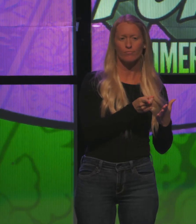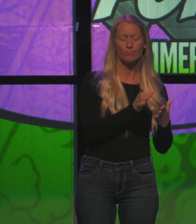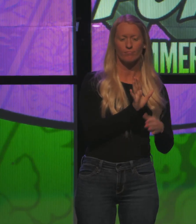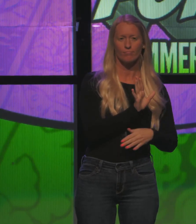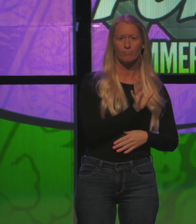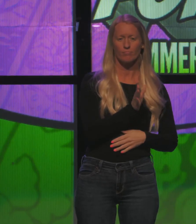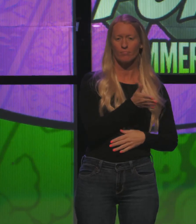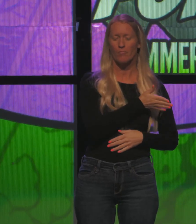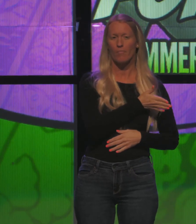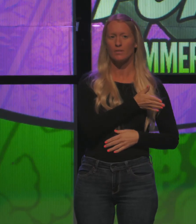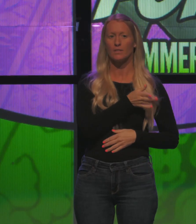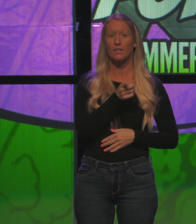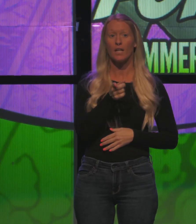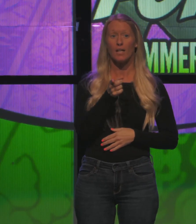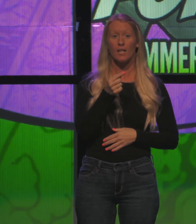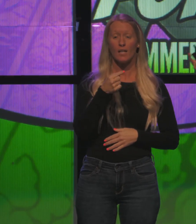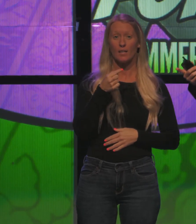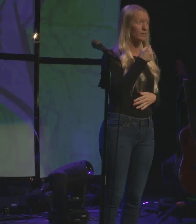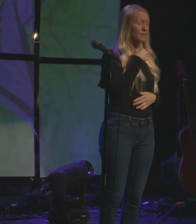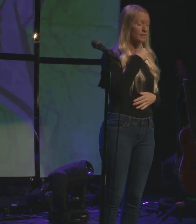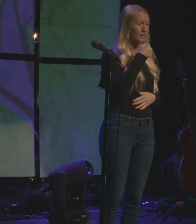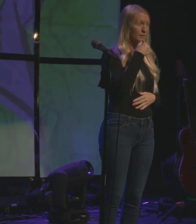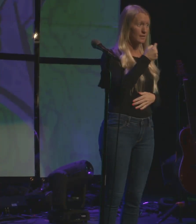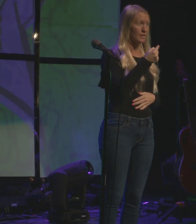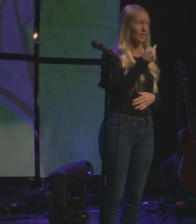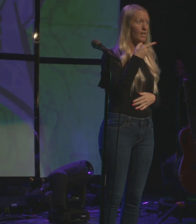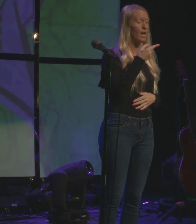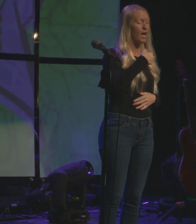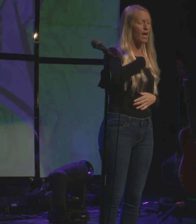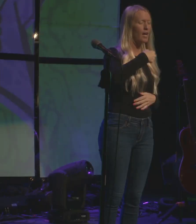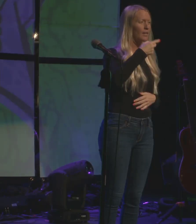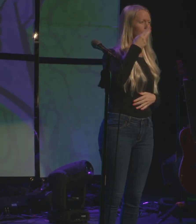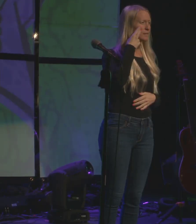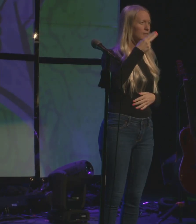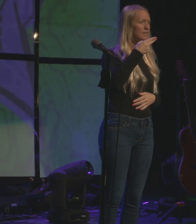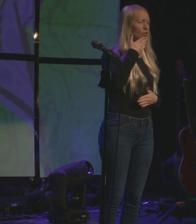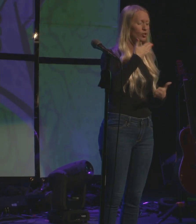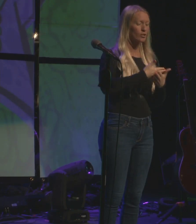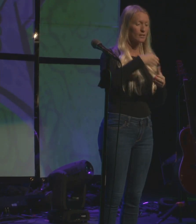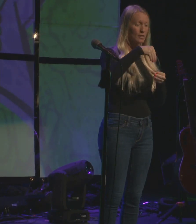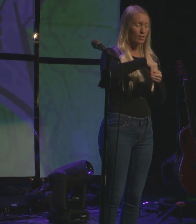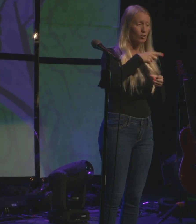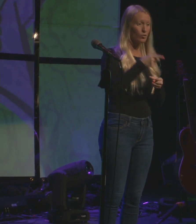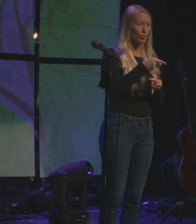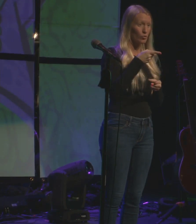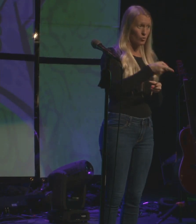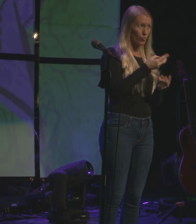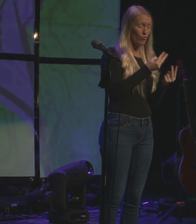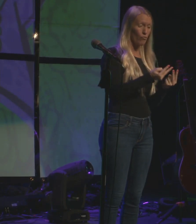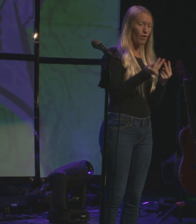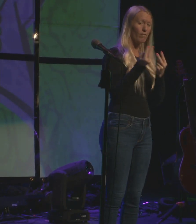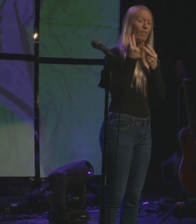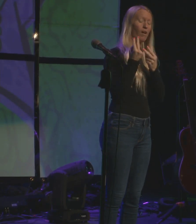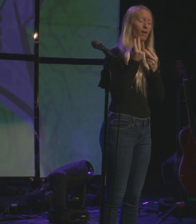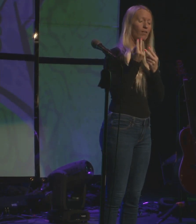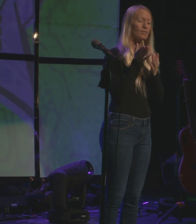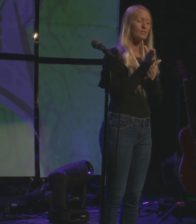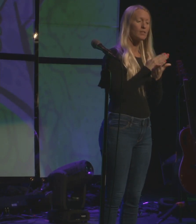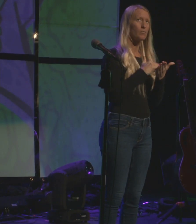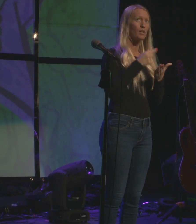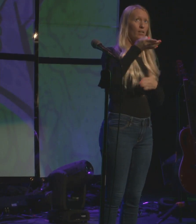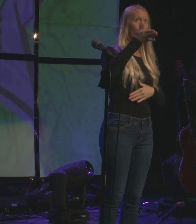you, to say that you reflect something of God to me. Whoa, that's so